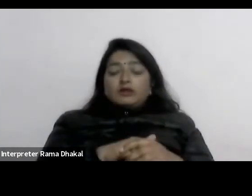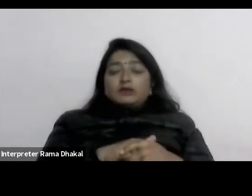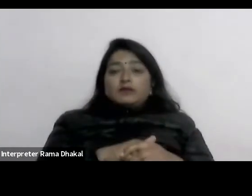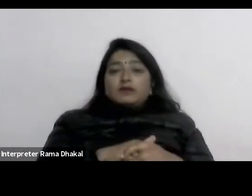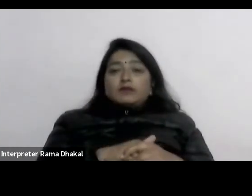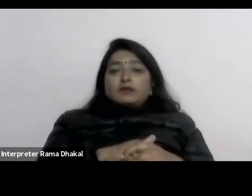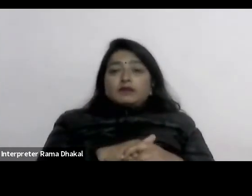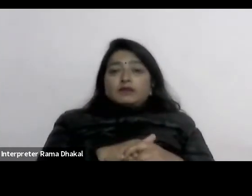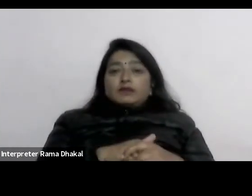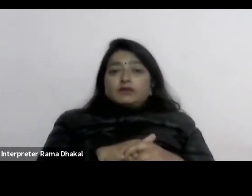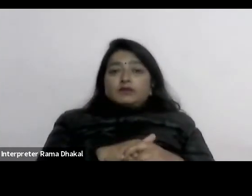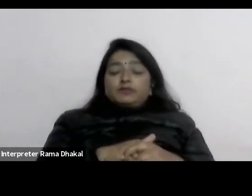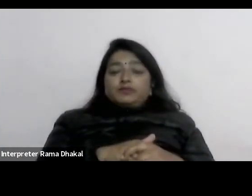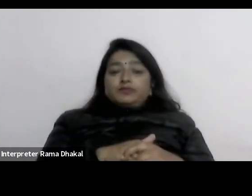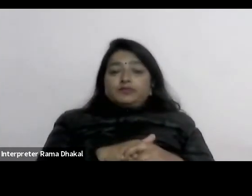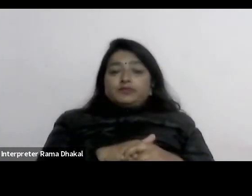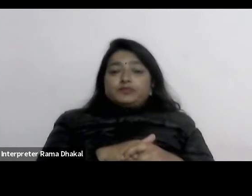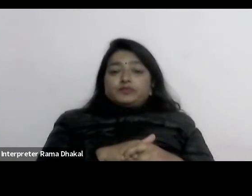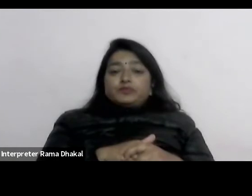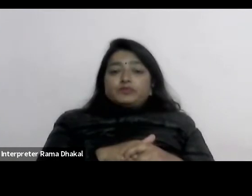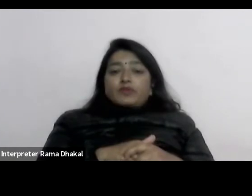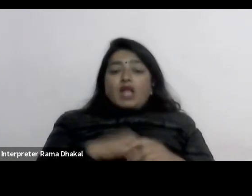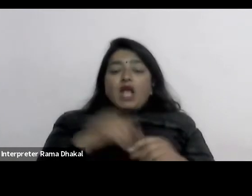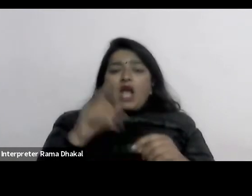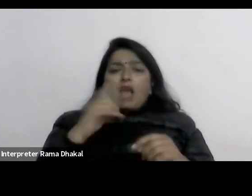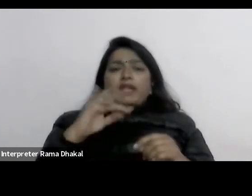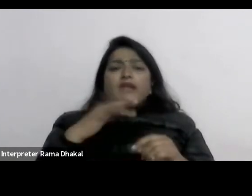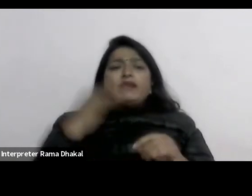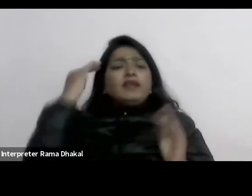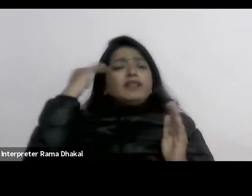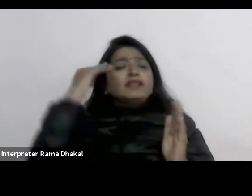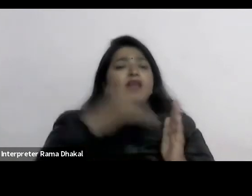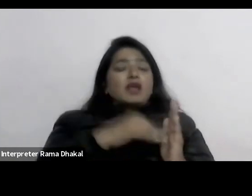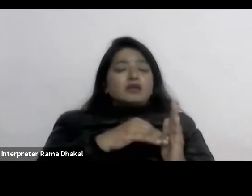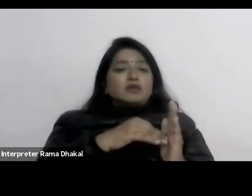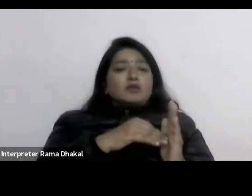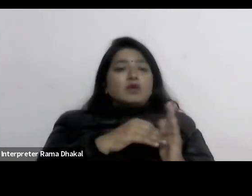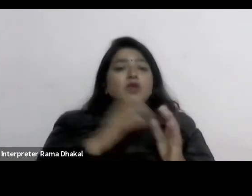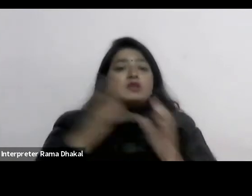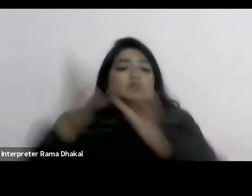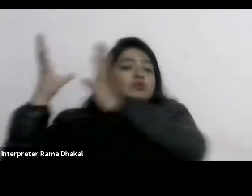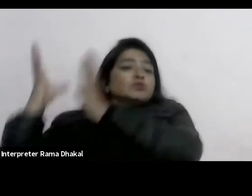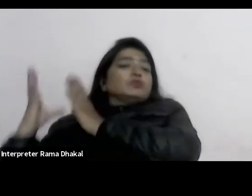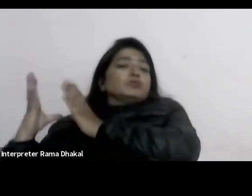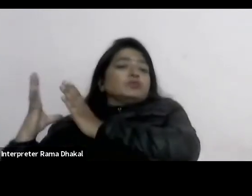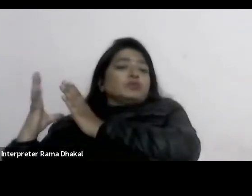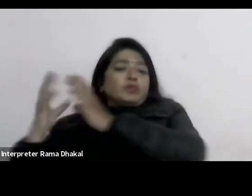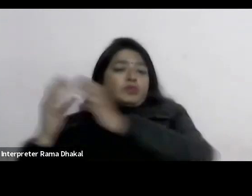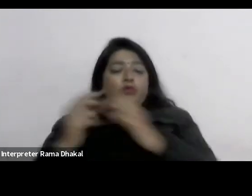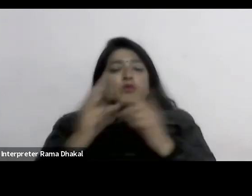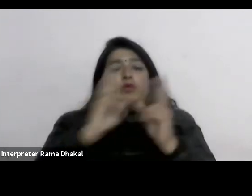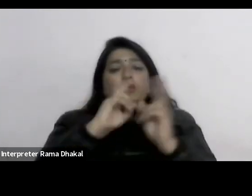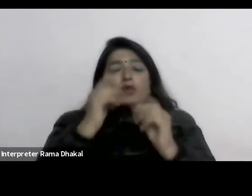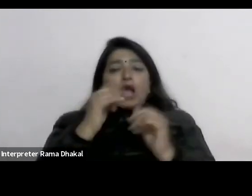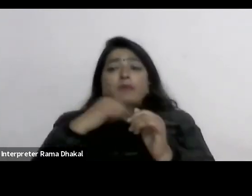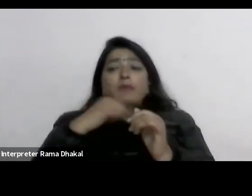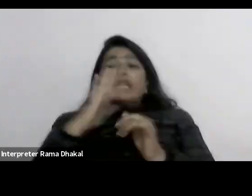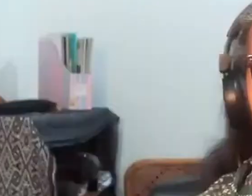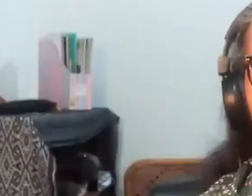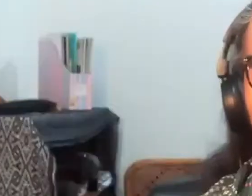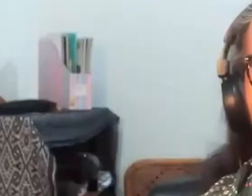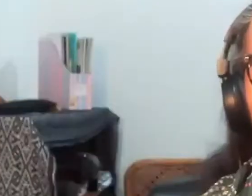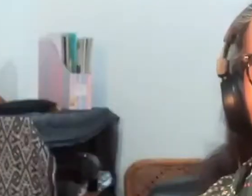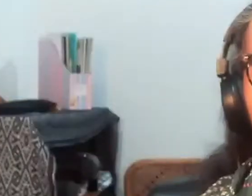Which questions or which makes us concerned about the whole accountability issue? Now, looking forward, what do we do?